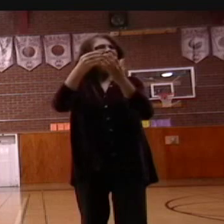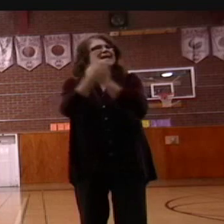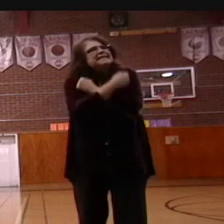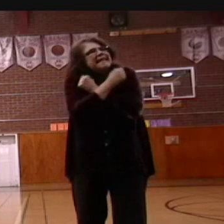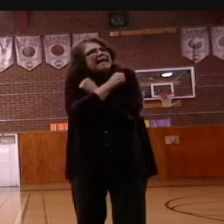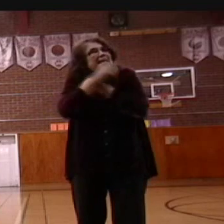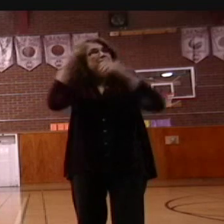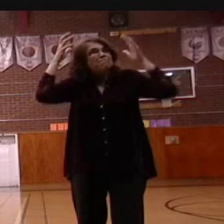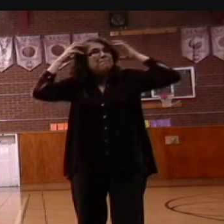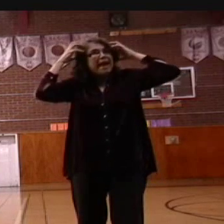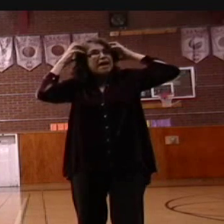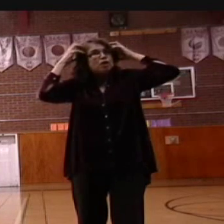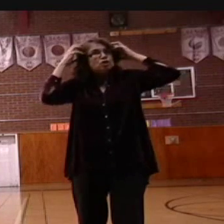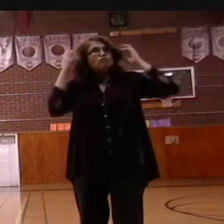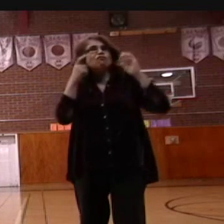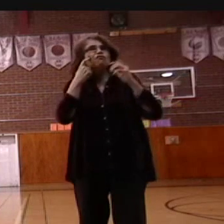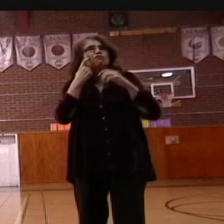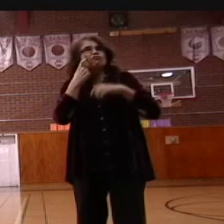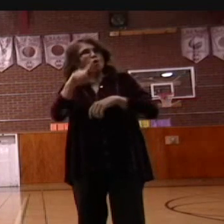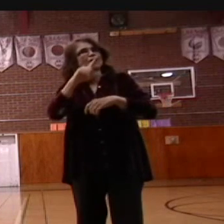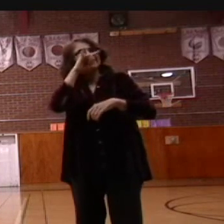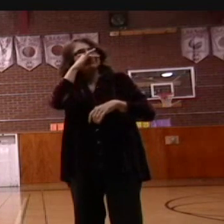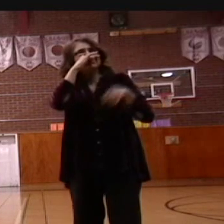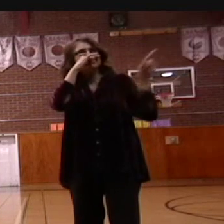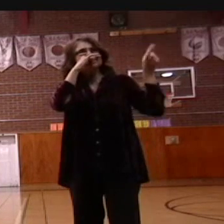tag on every single one of the bears.